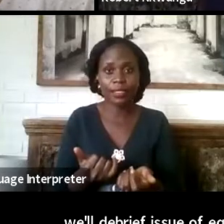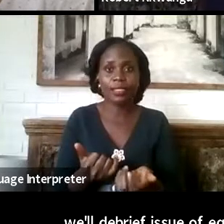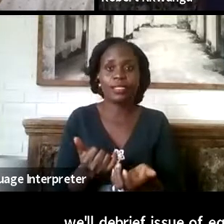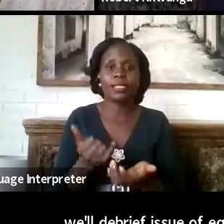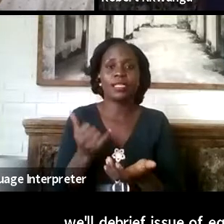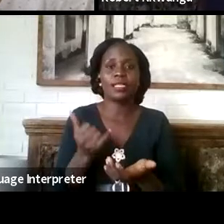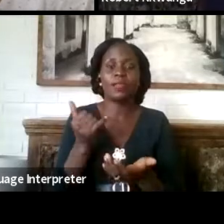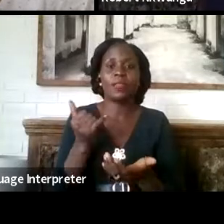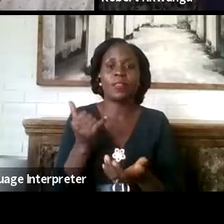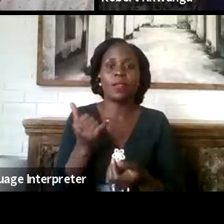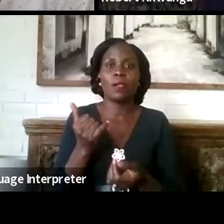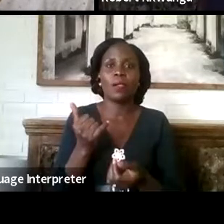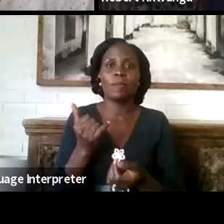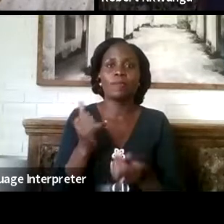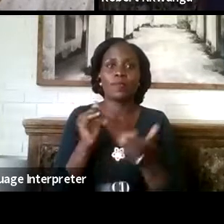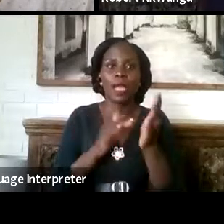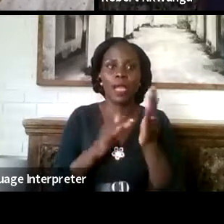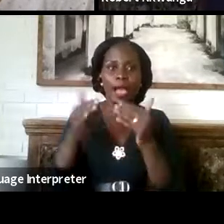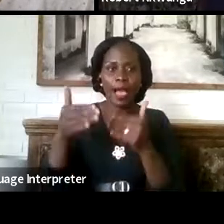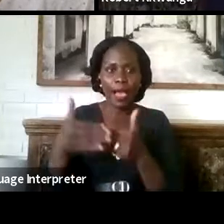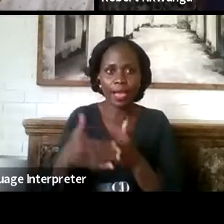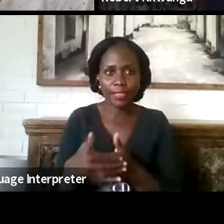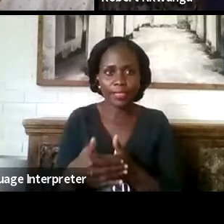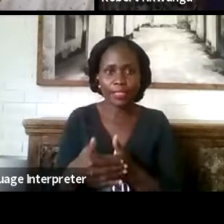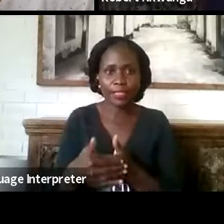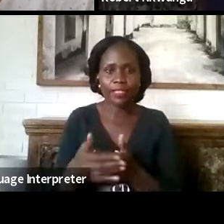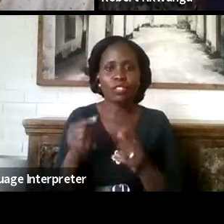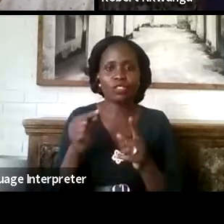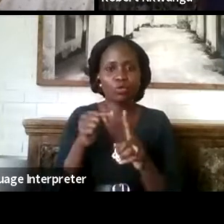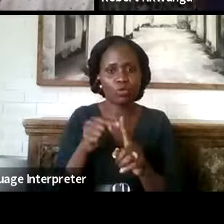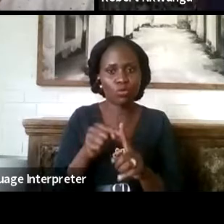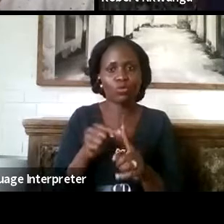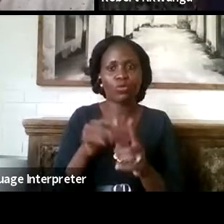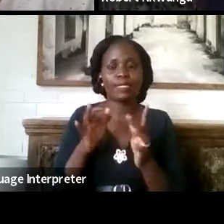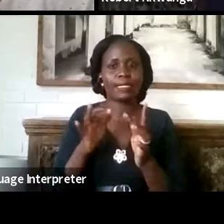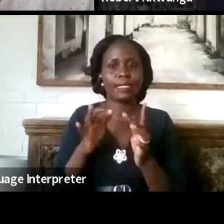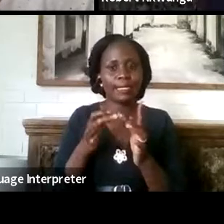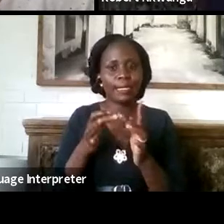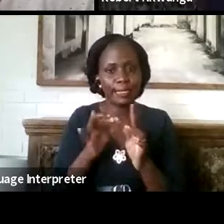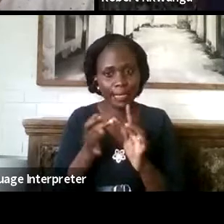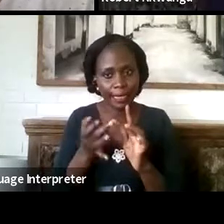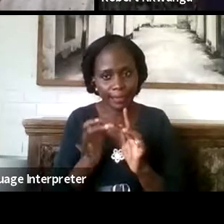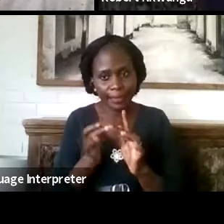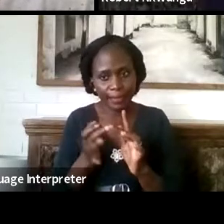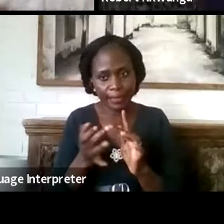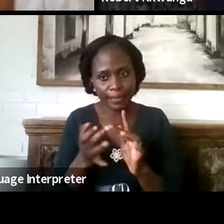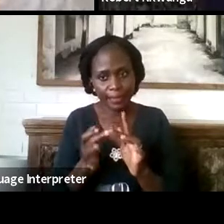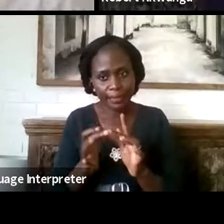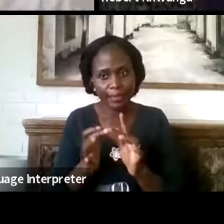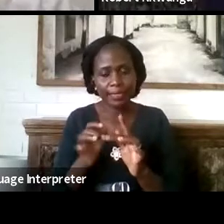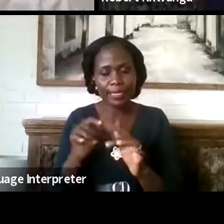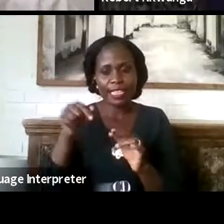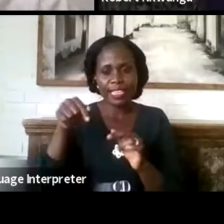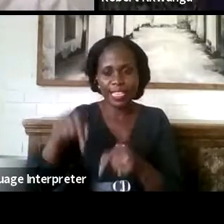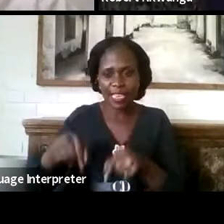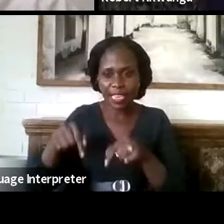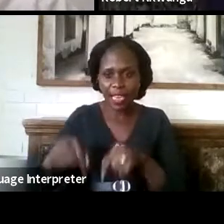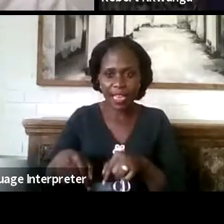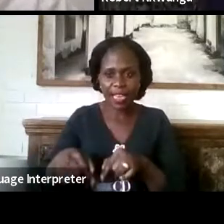access to internet here is not easy,